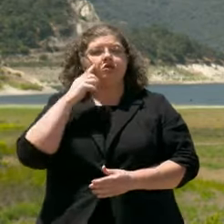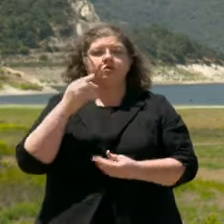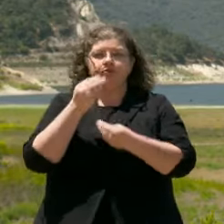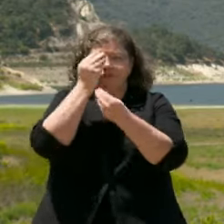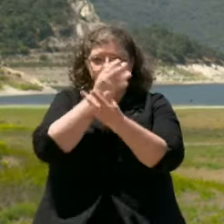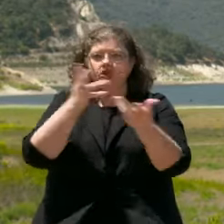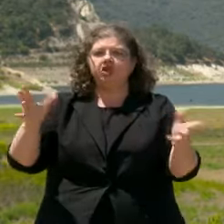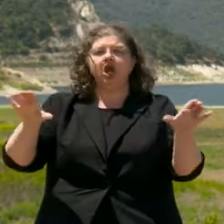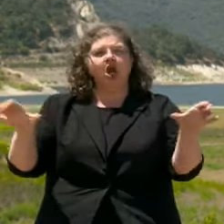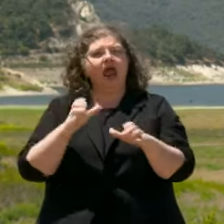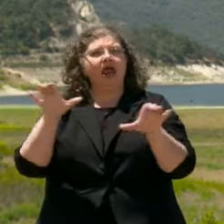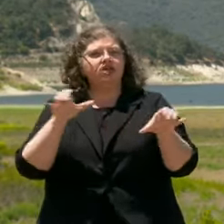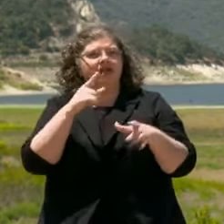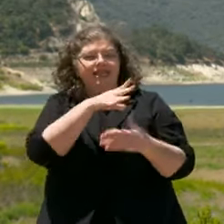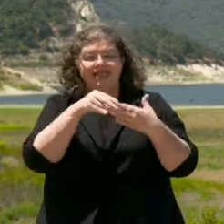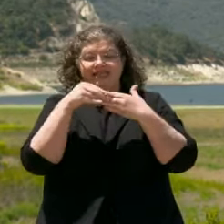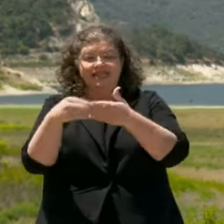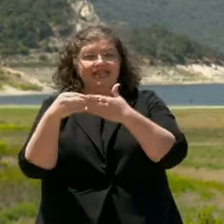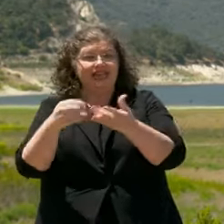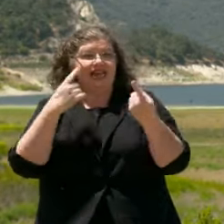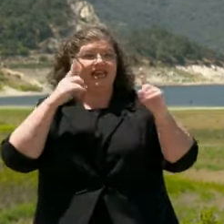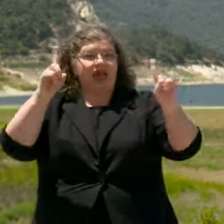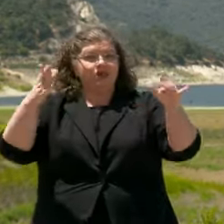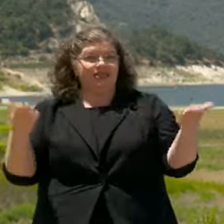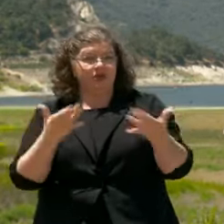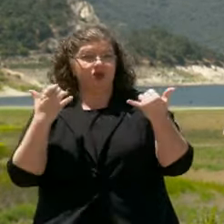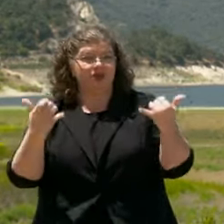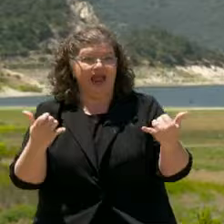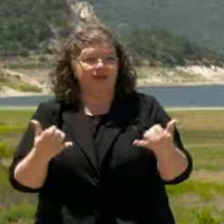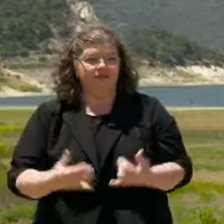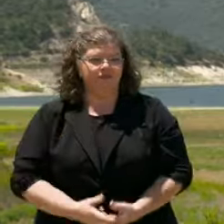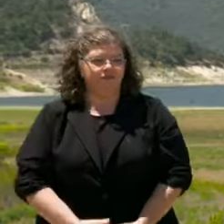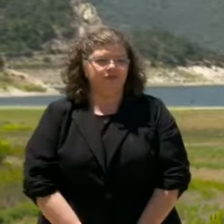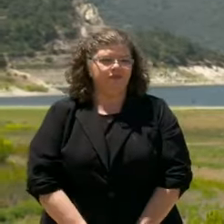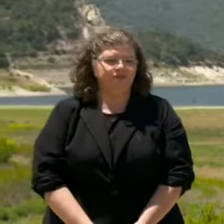share actions that he's leading and announcing here today.